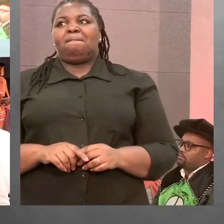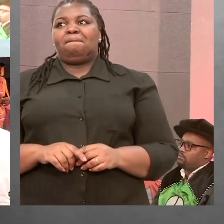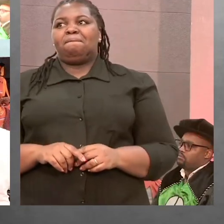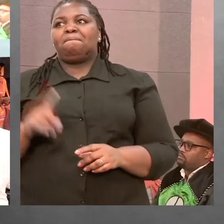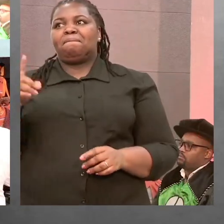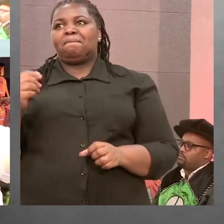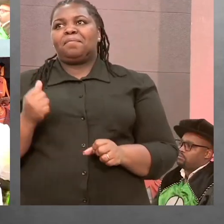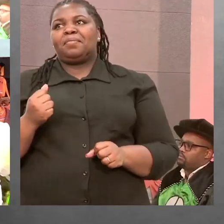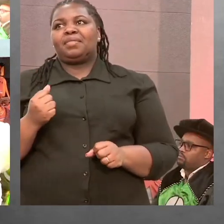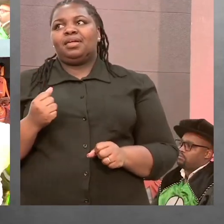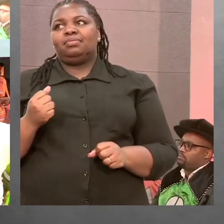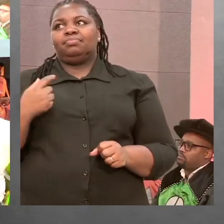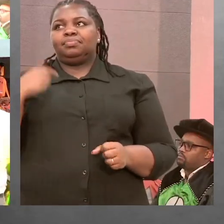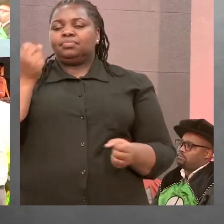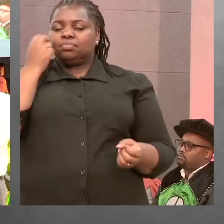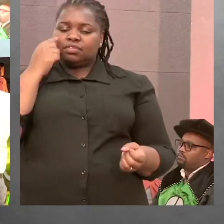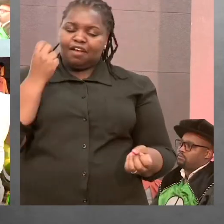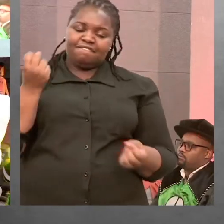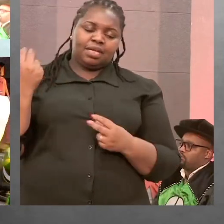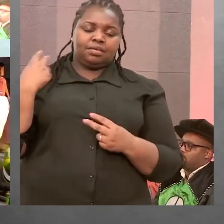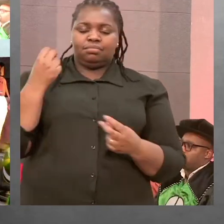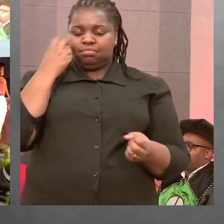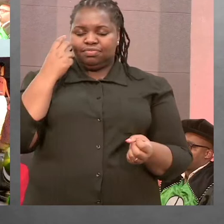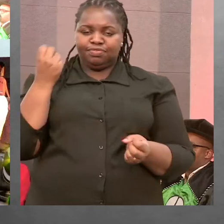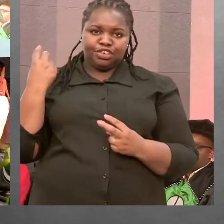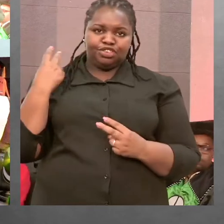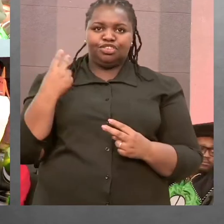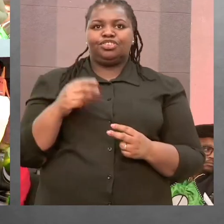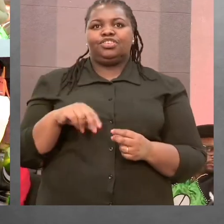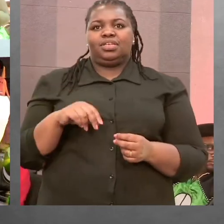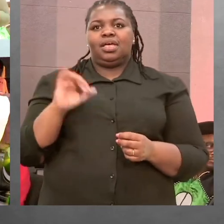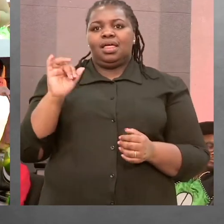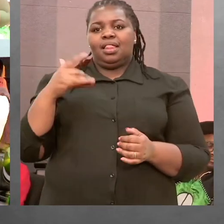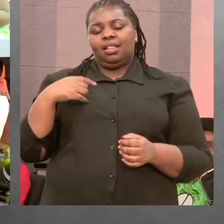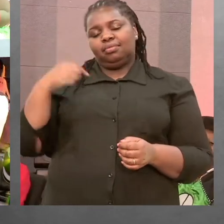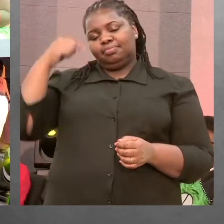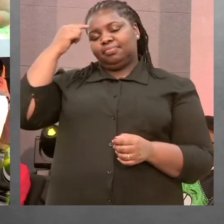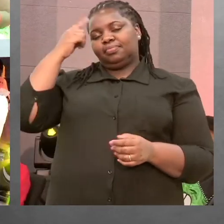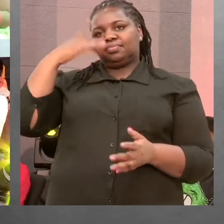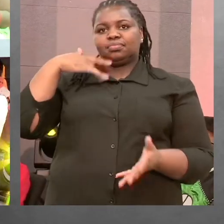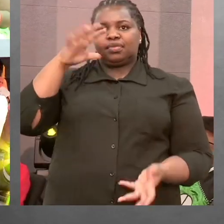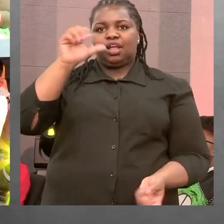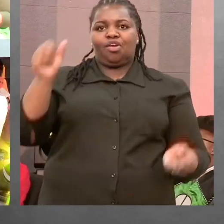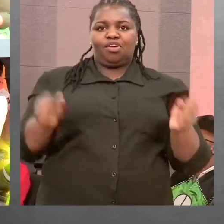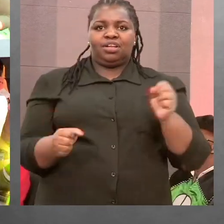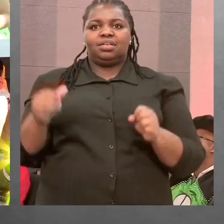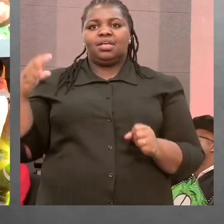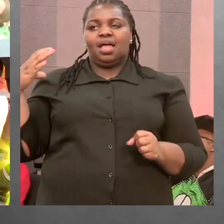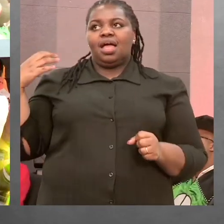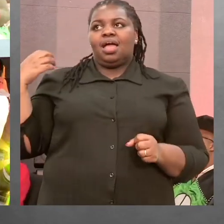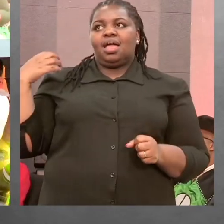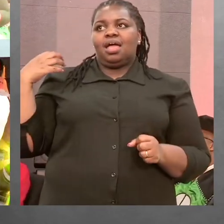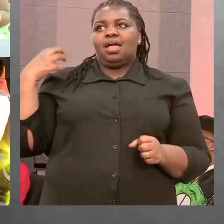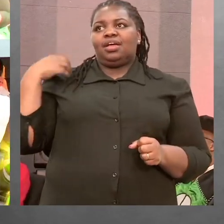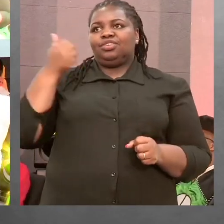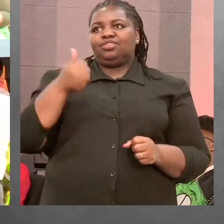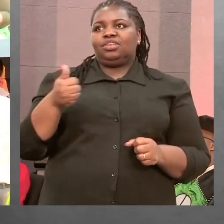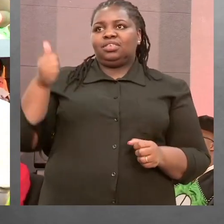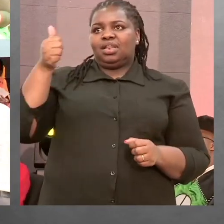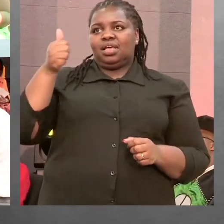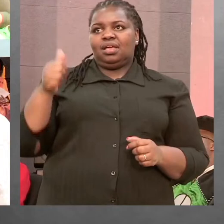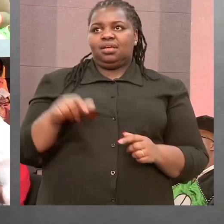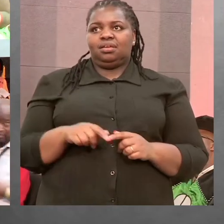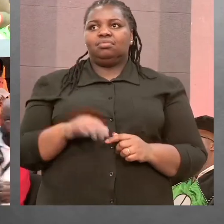making reflections, I came to a conclusion, Chancellor,